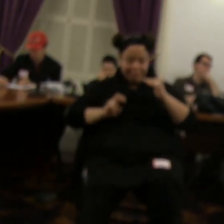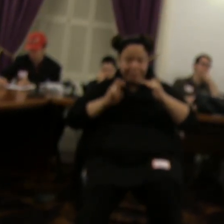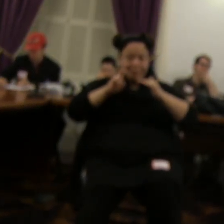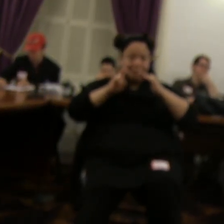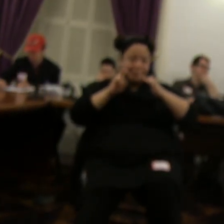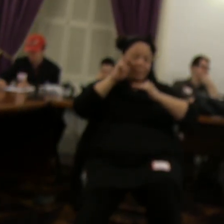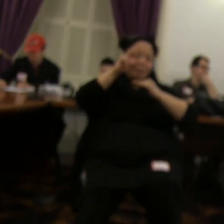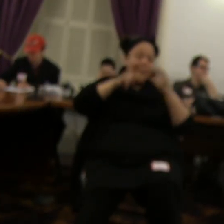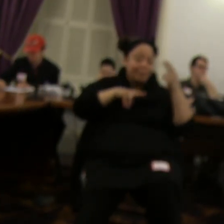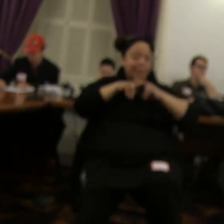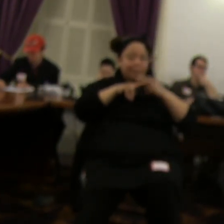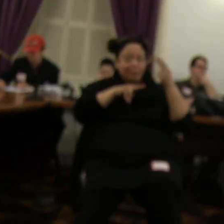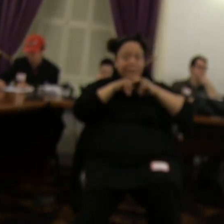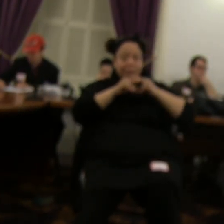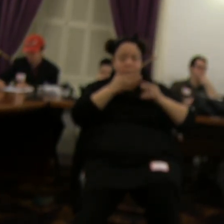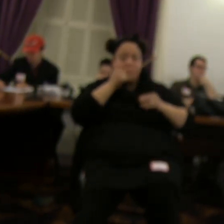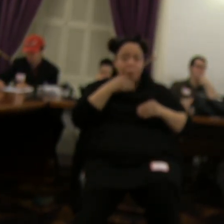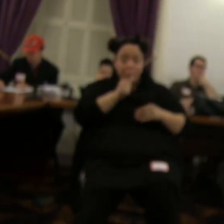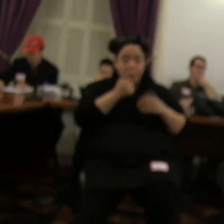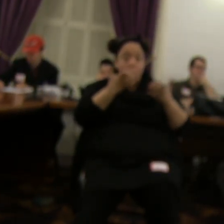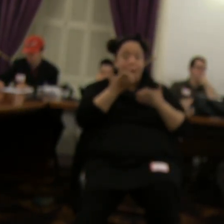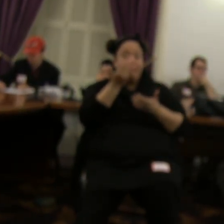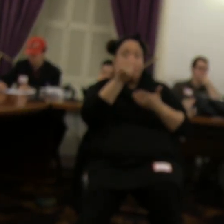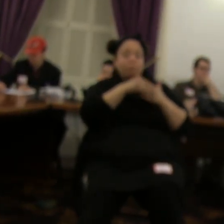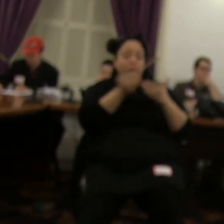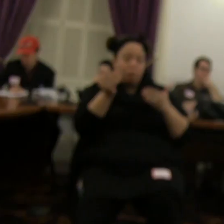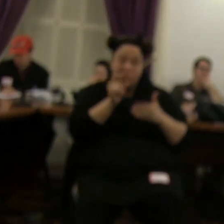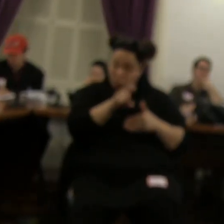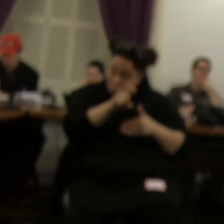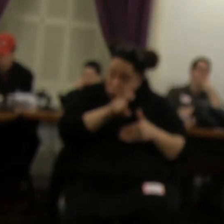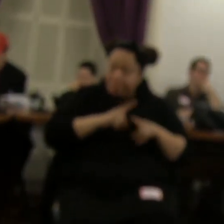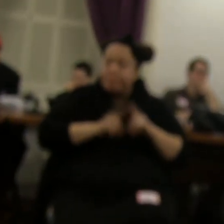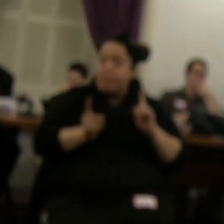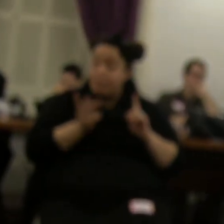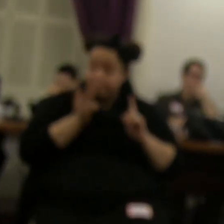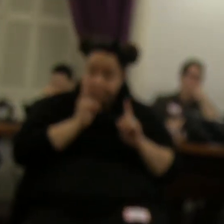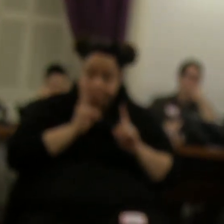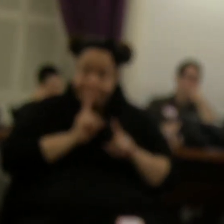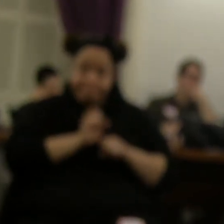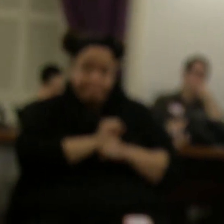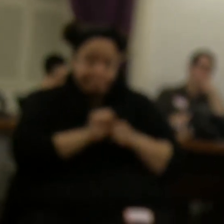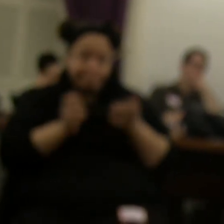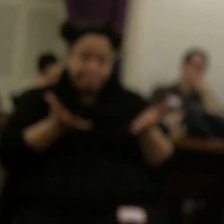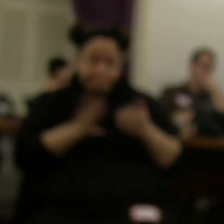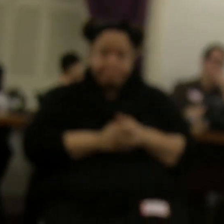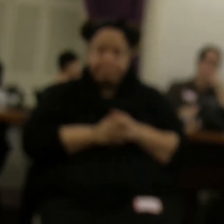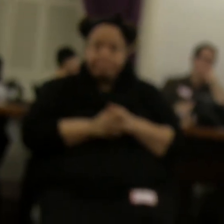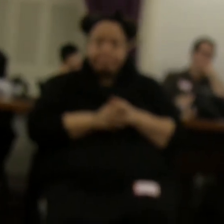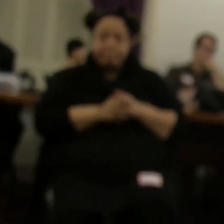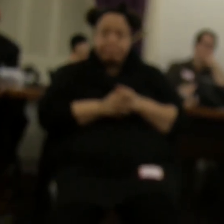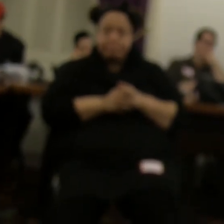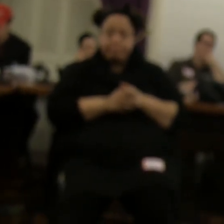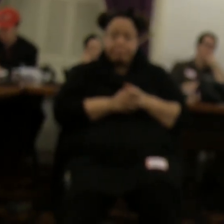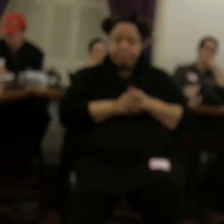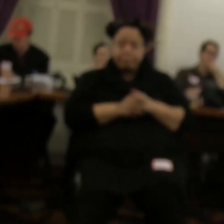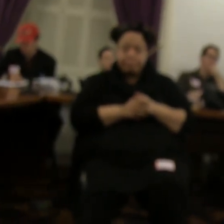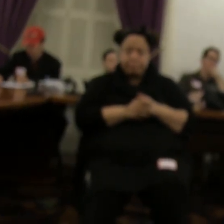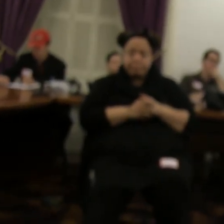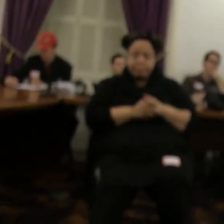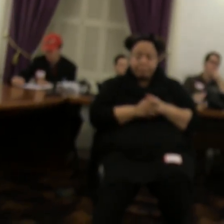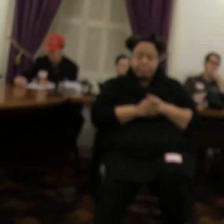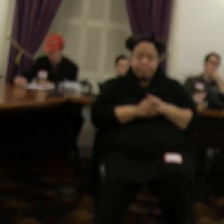one. Everyone called it phase one because this year was supposed to be phase two, where there was supposed to be money in the budget